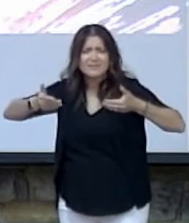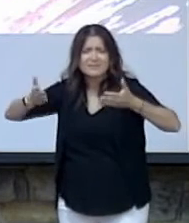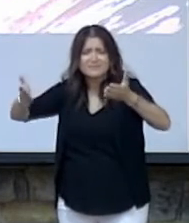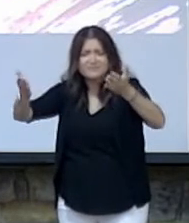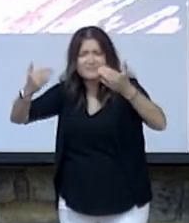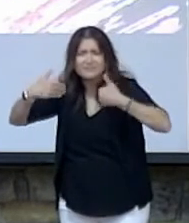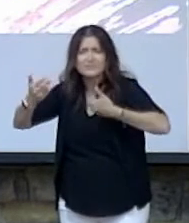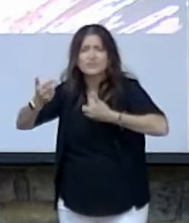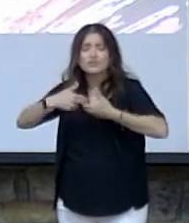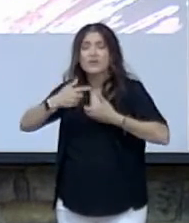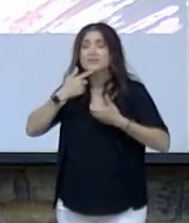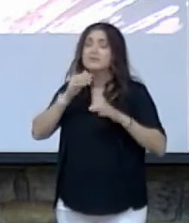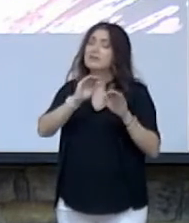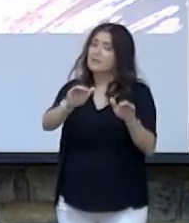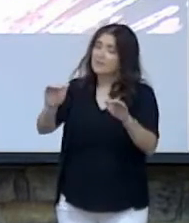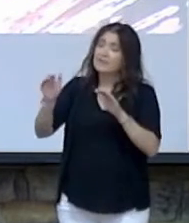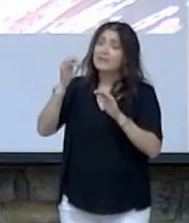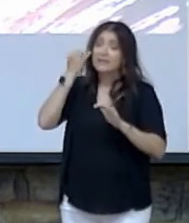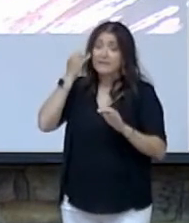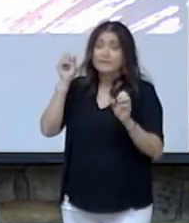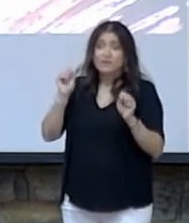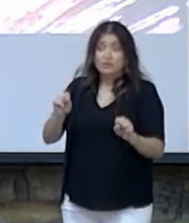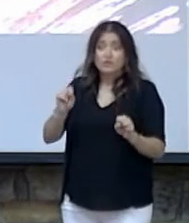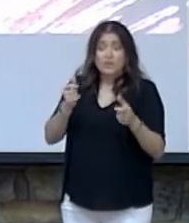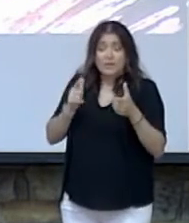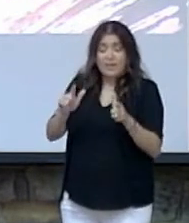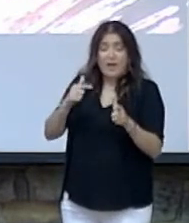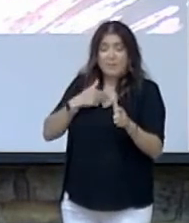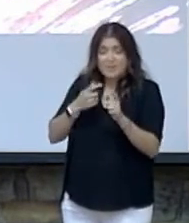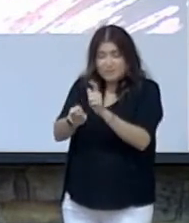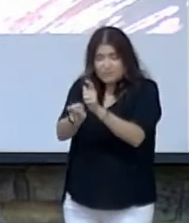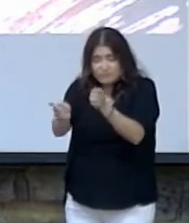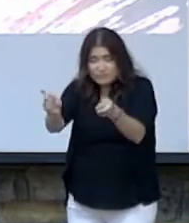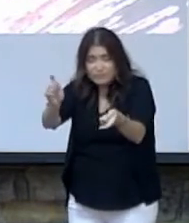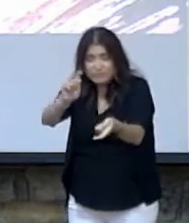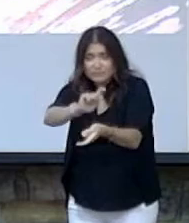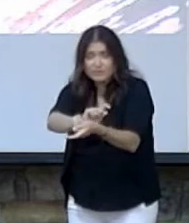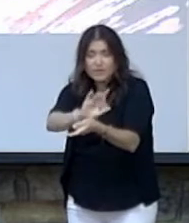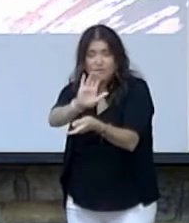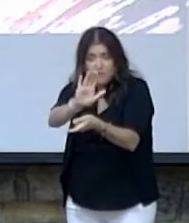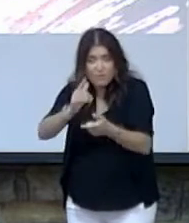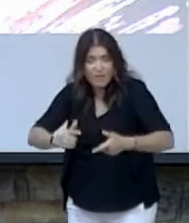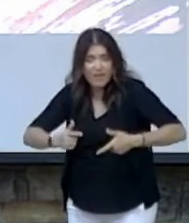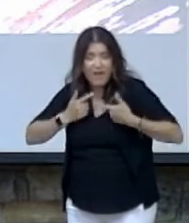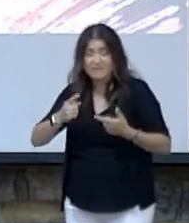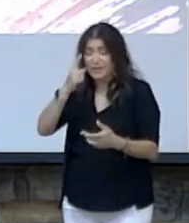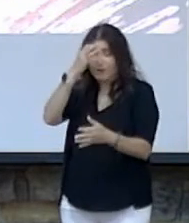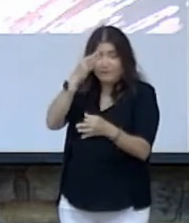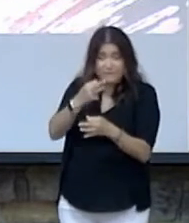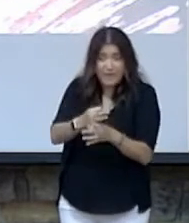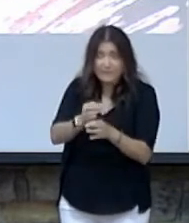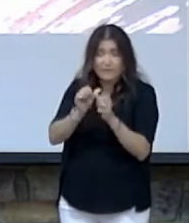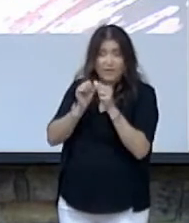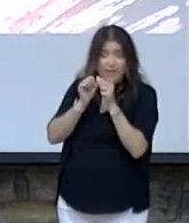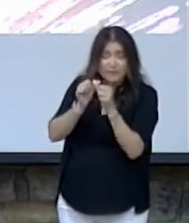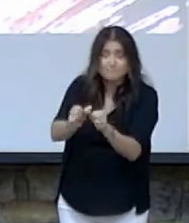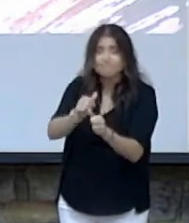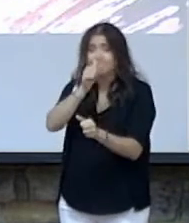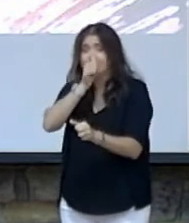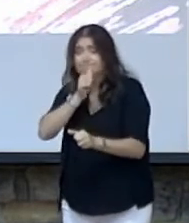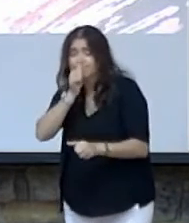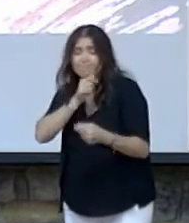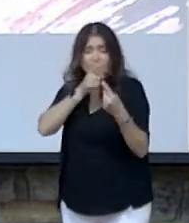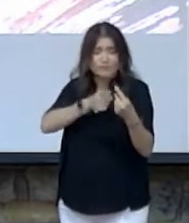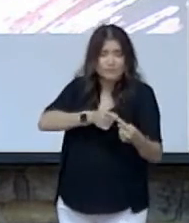He says, look, if you're able to allow me to transform your life and you're faithful and you endure whatever struggles come your